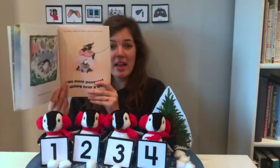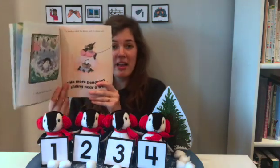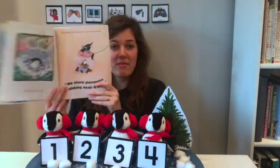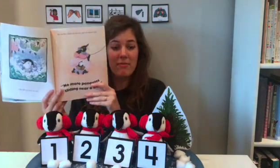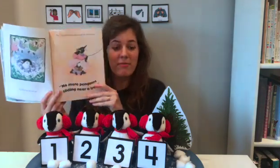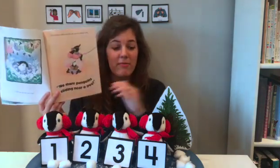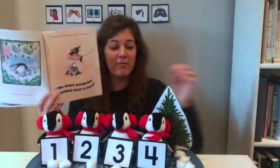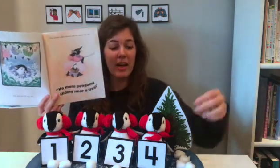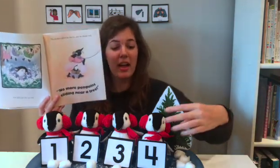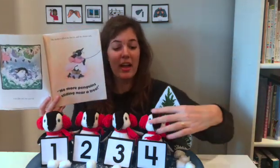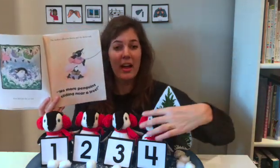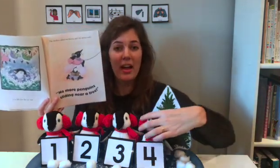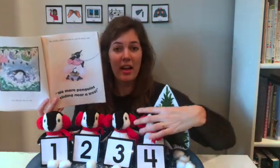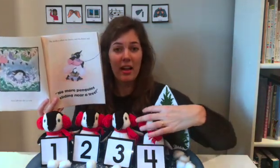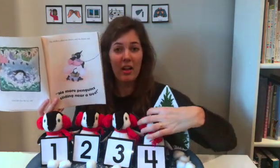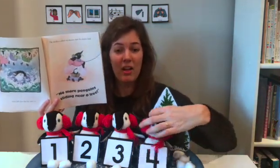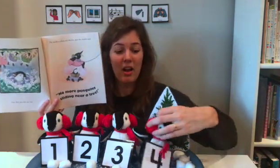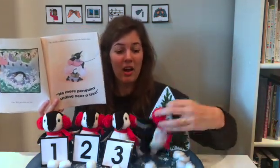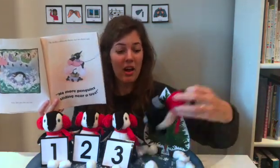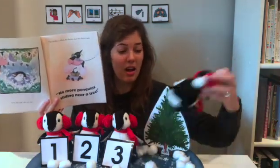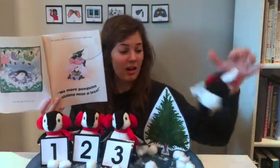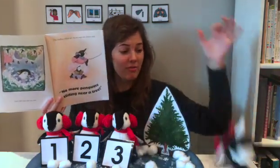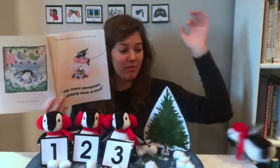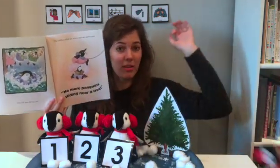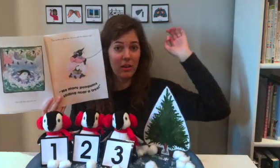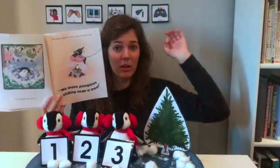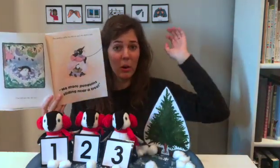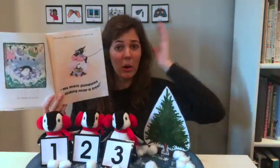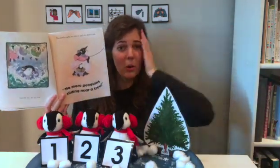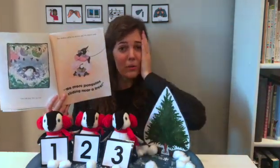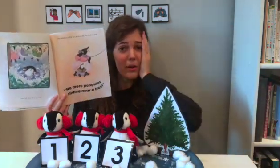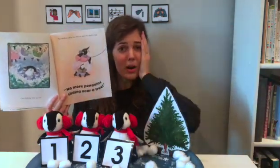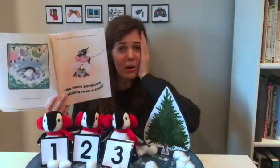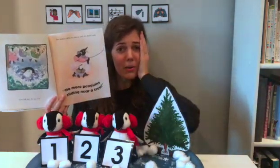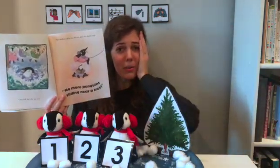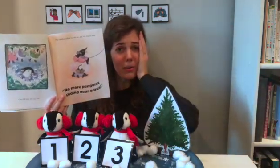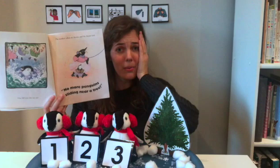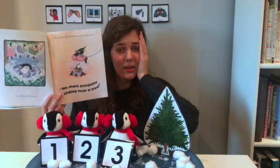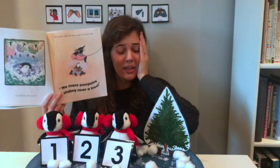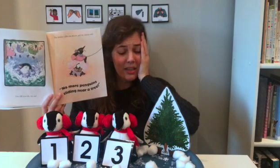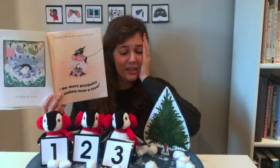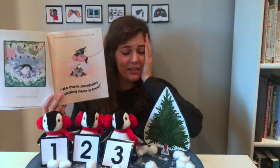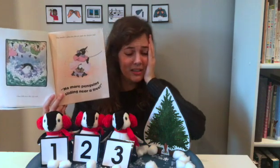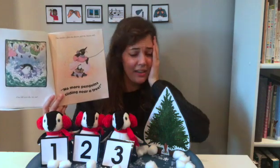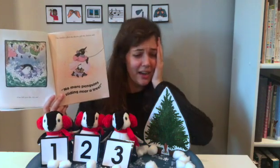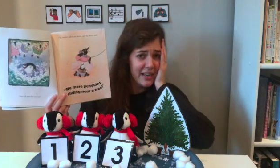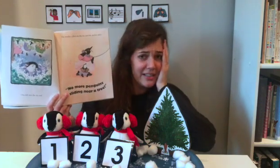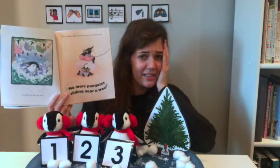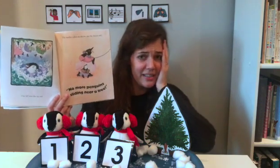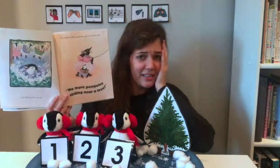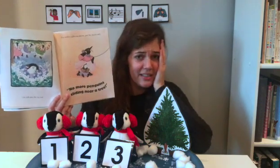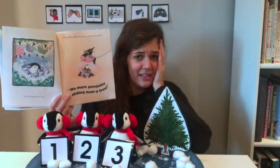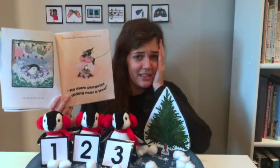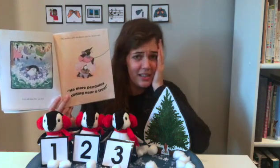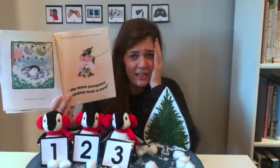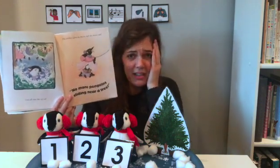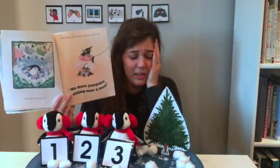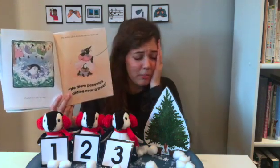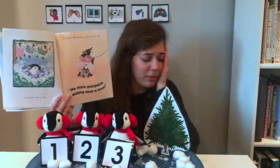One fell off. Oh no! In the icy sea,